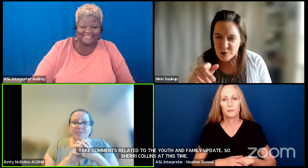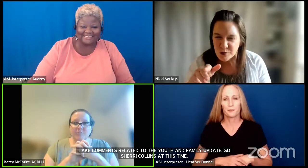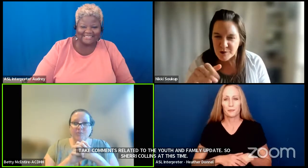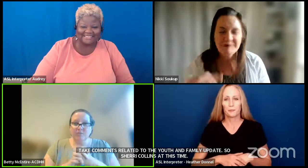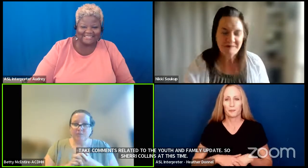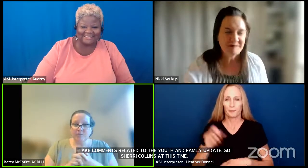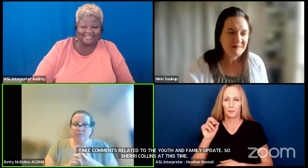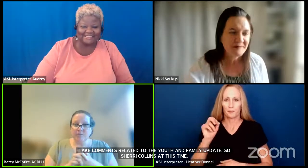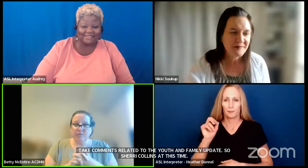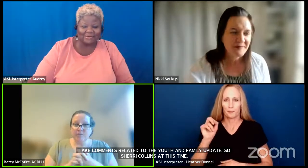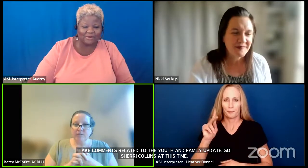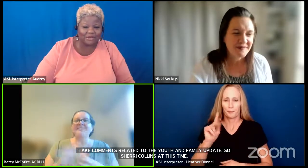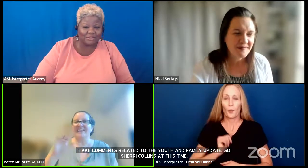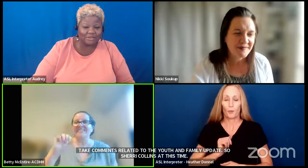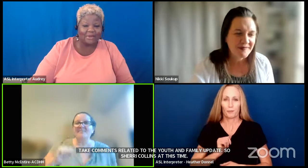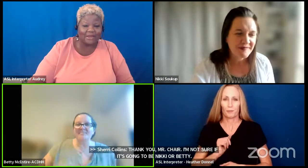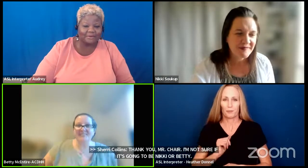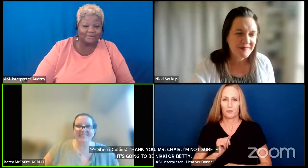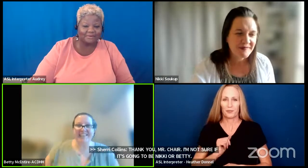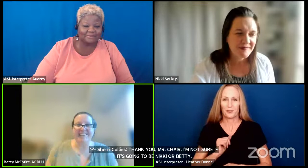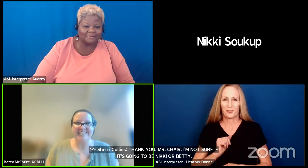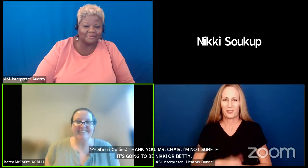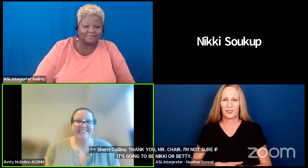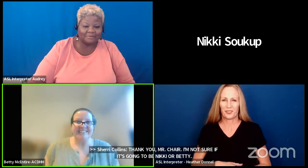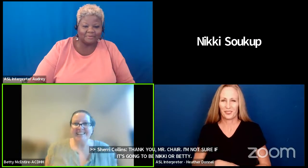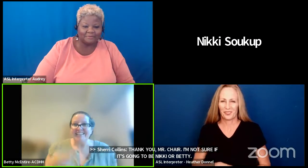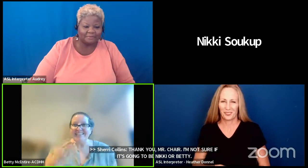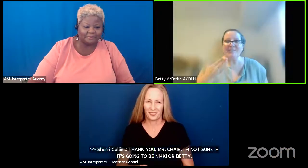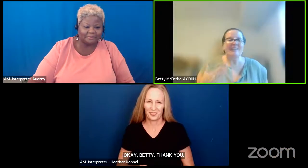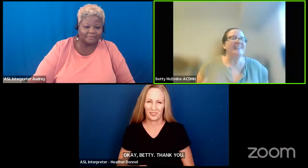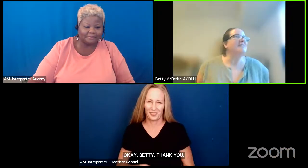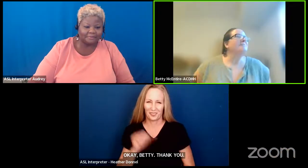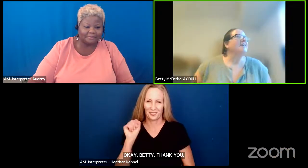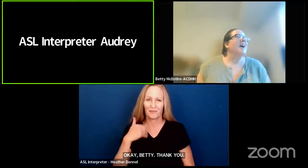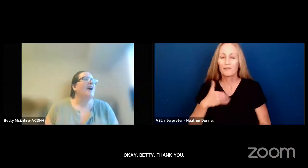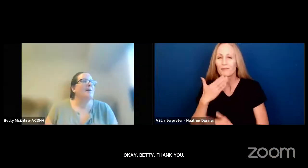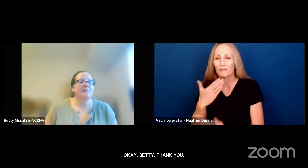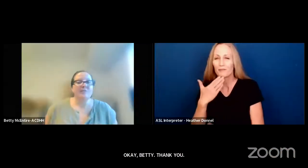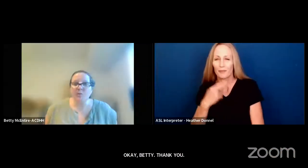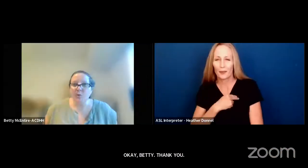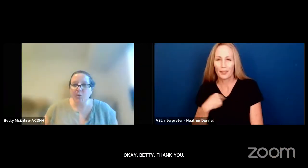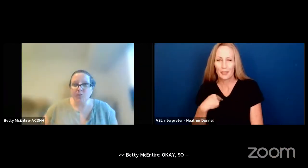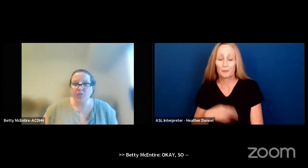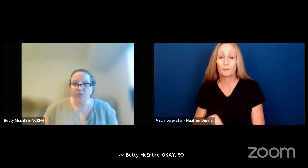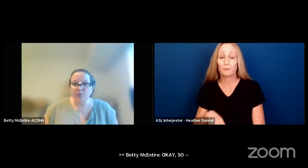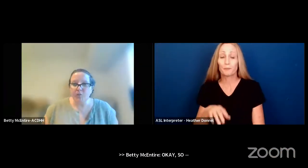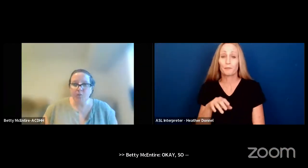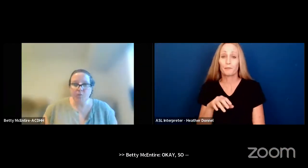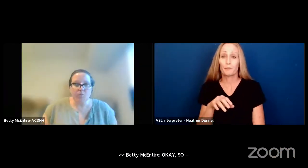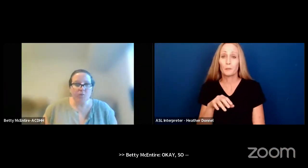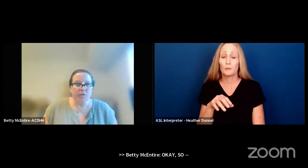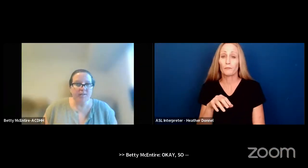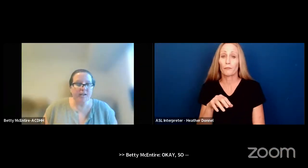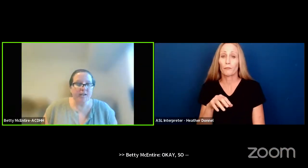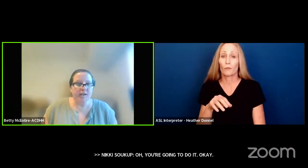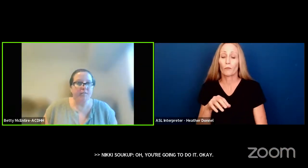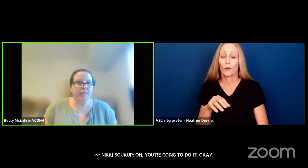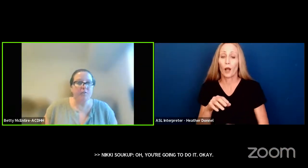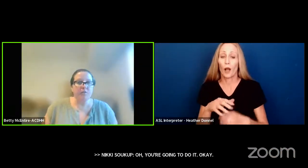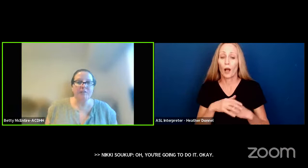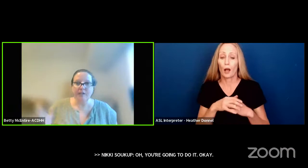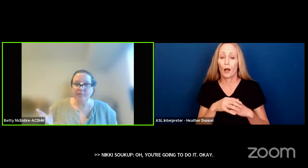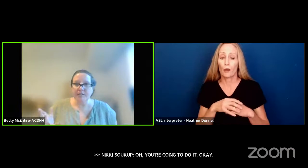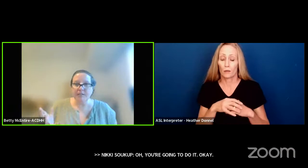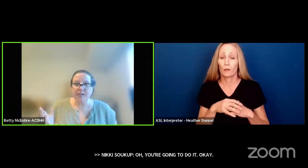Okay, so you're going to do, okay. Yeah, thank you, Nikki. So just this,